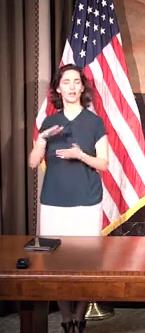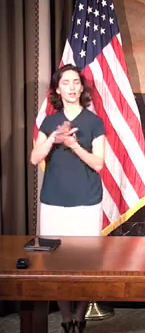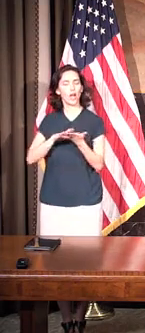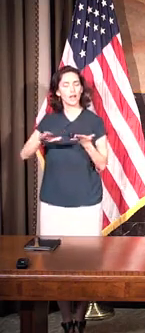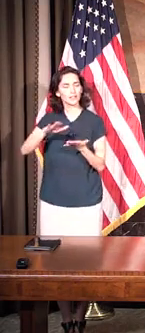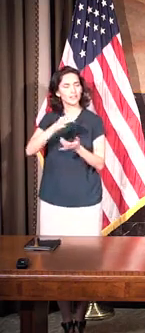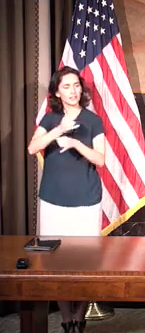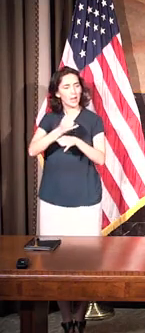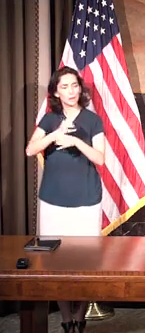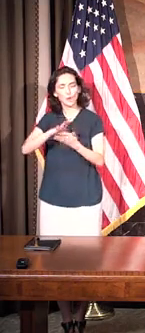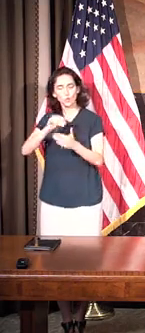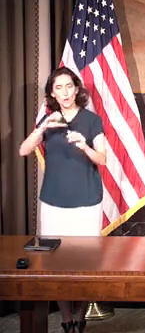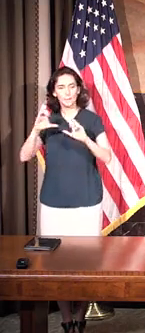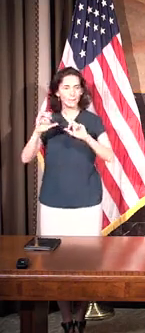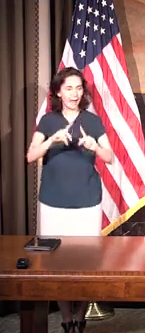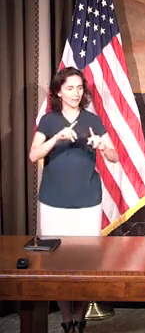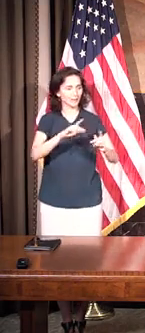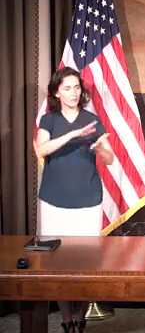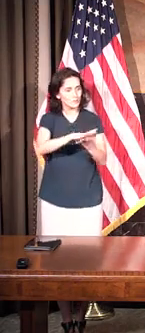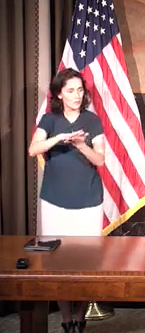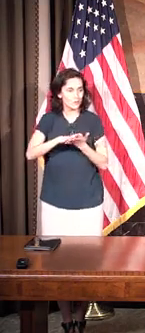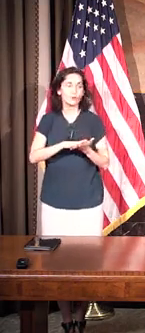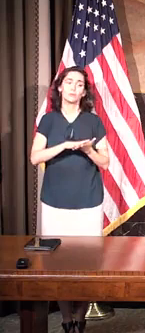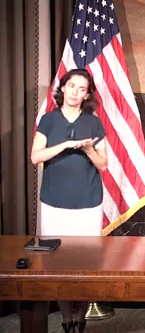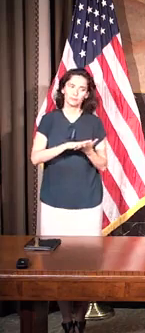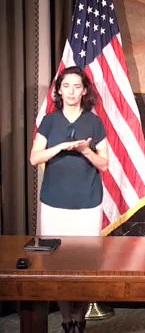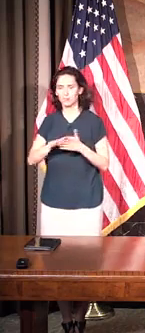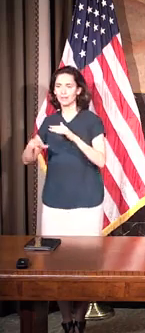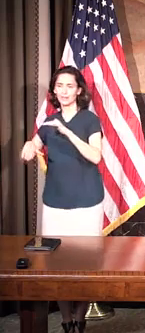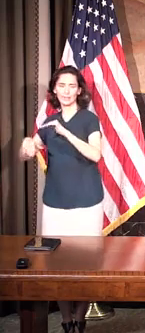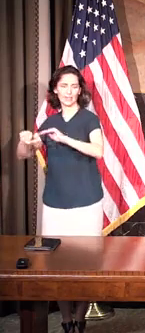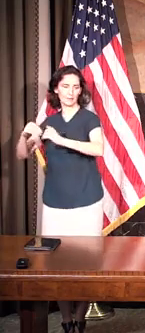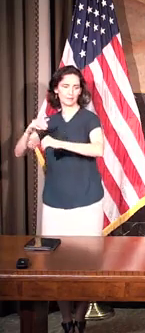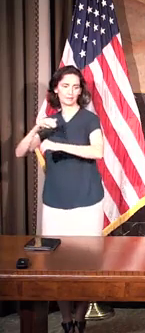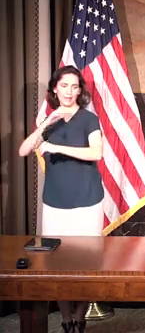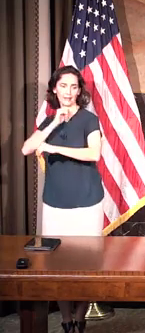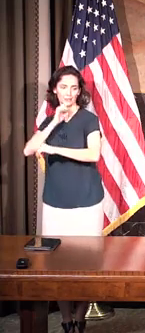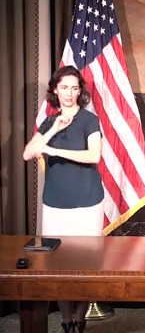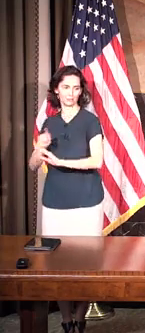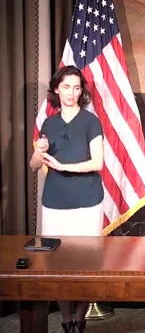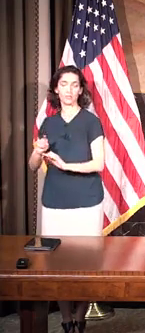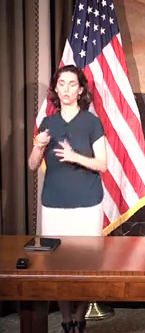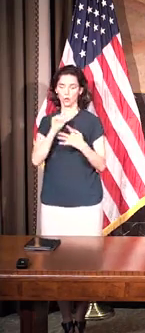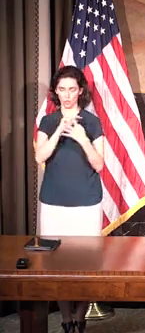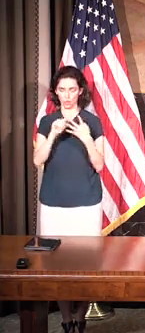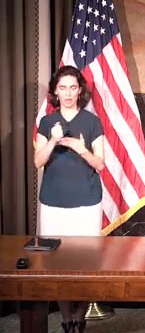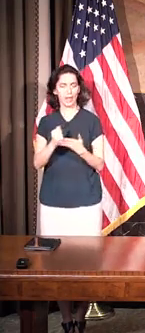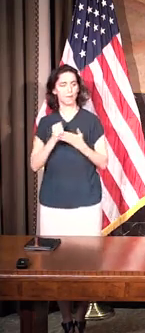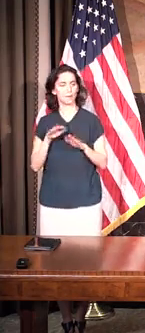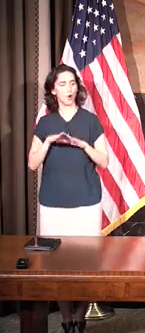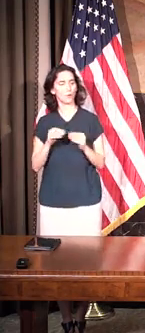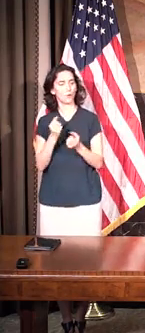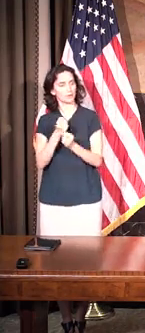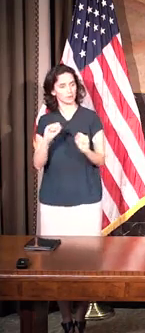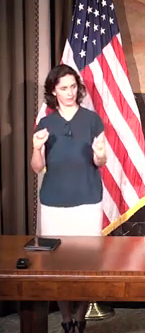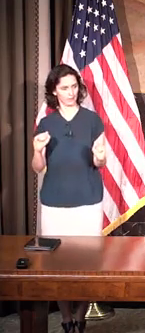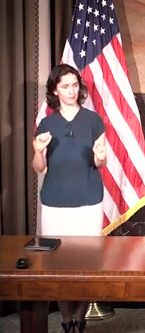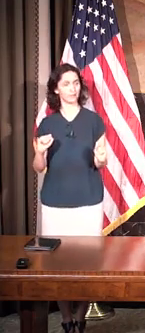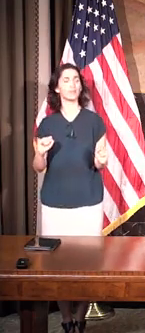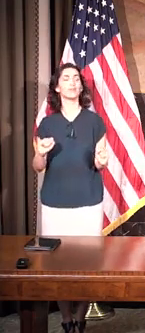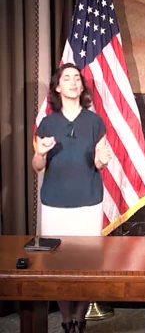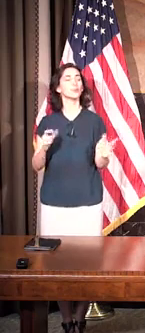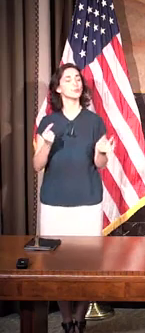campuses. So for all of these reasons, it is a safer way to open. We were able to learn from